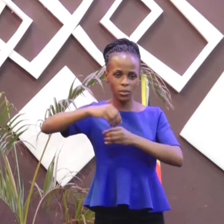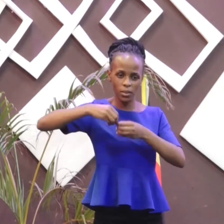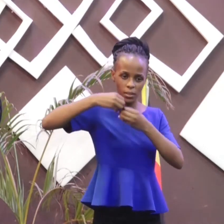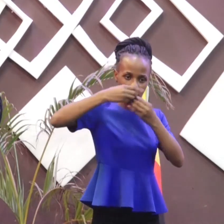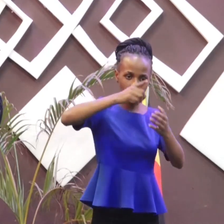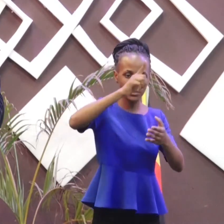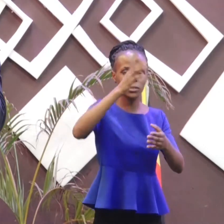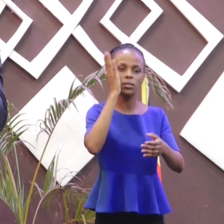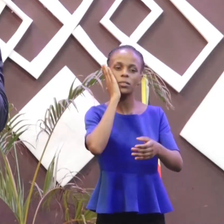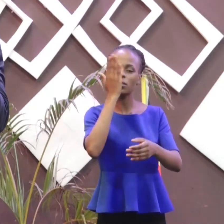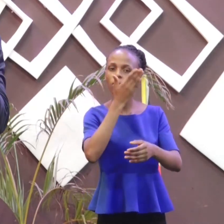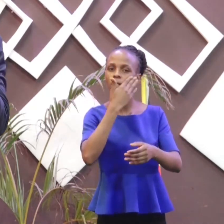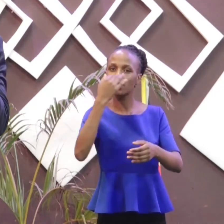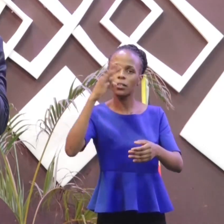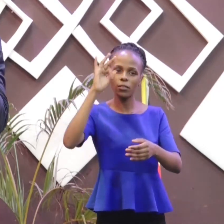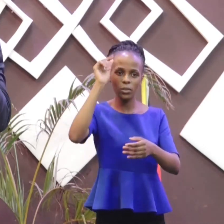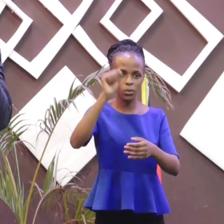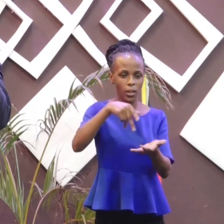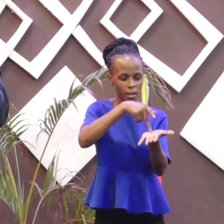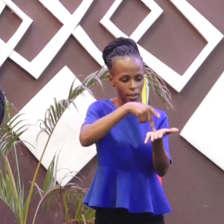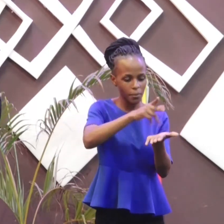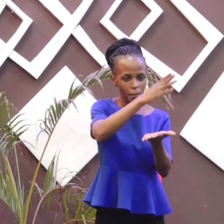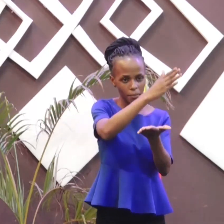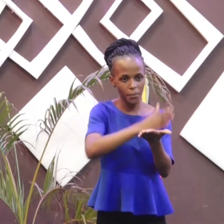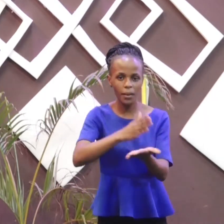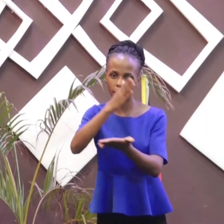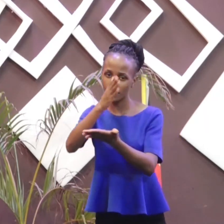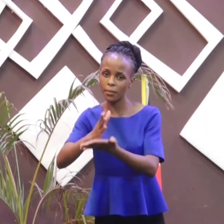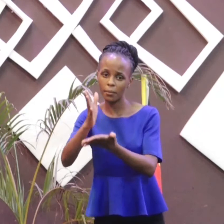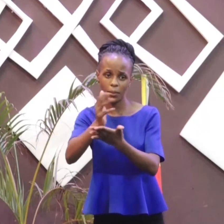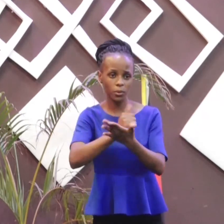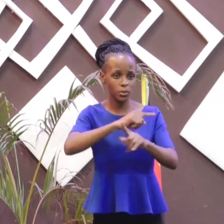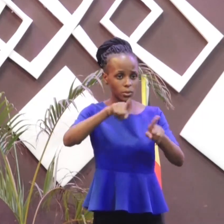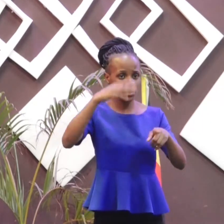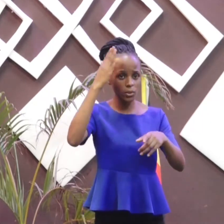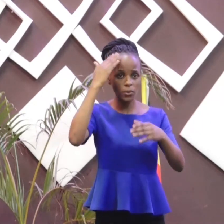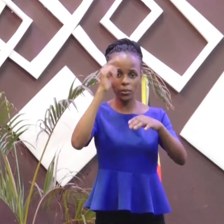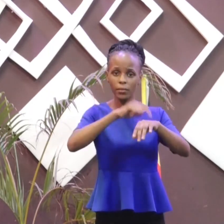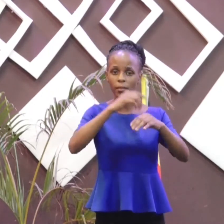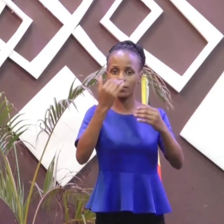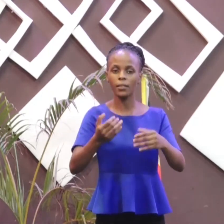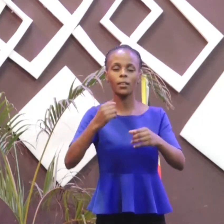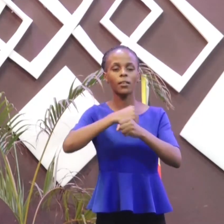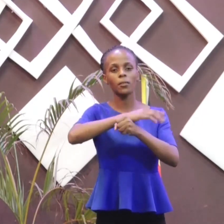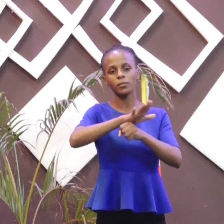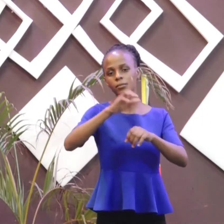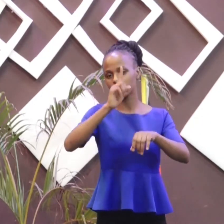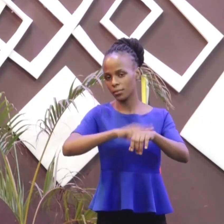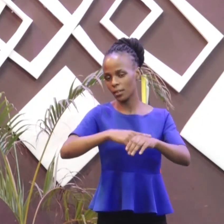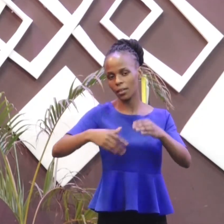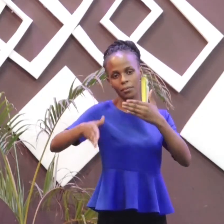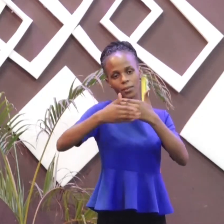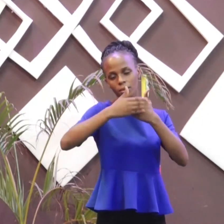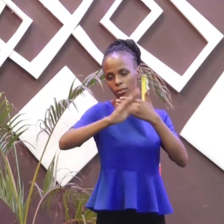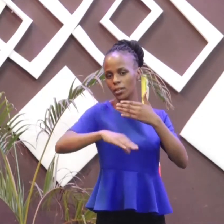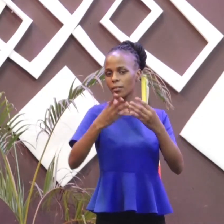tukiriza installment changu wakatujimanye mbera ya COVID. Those that have pledged being a COVID time, we encourage you, even if you